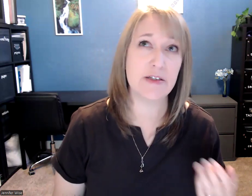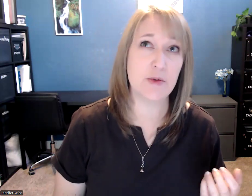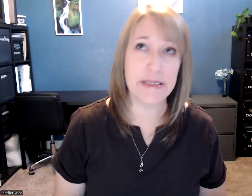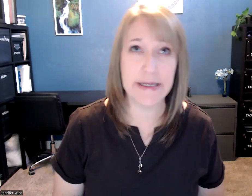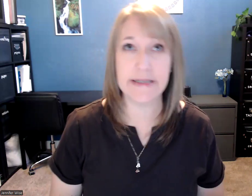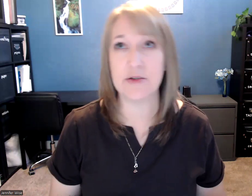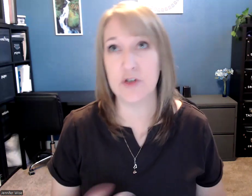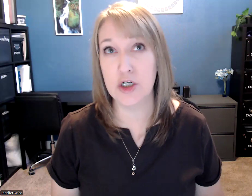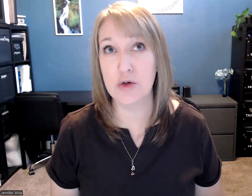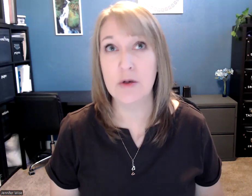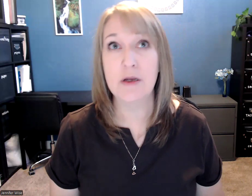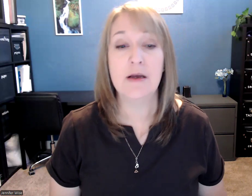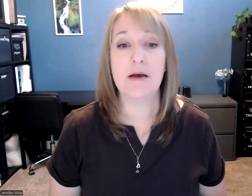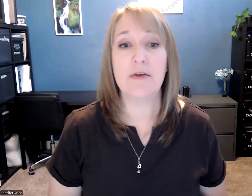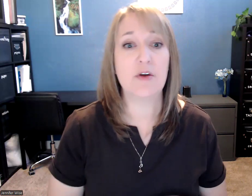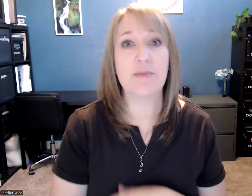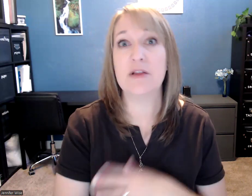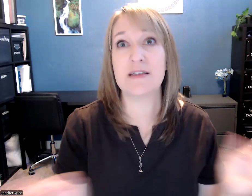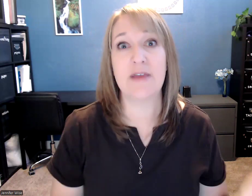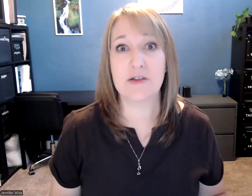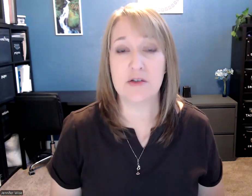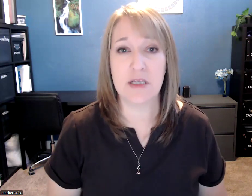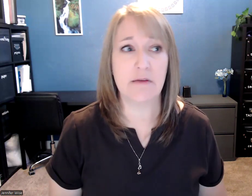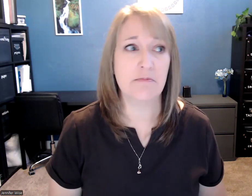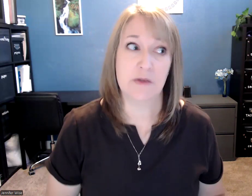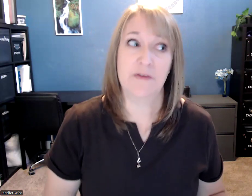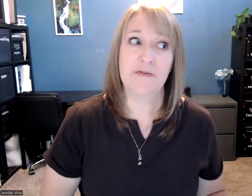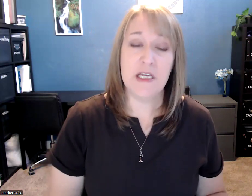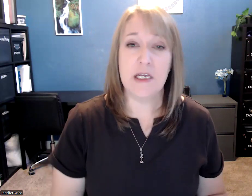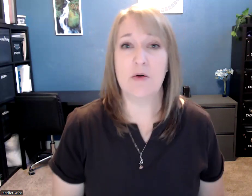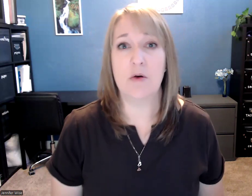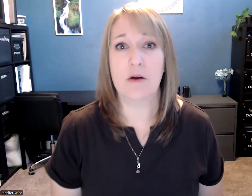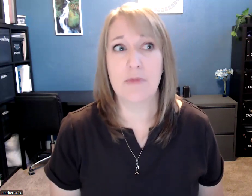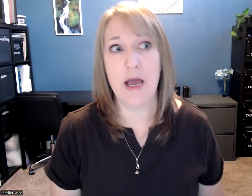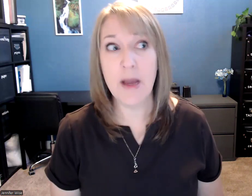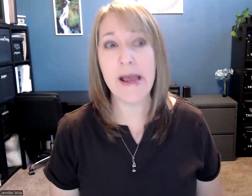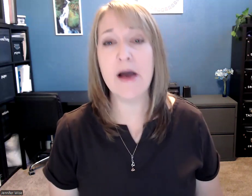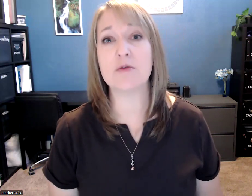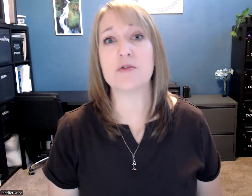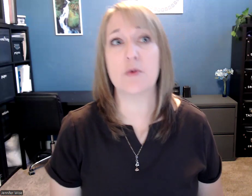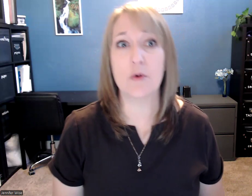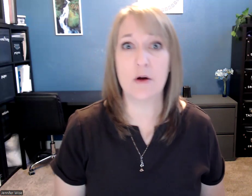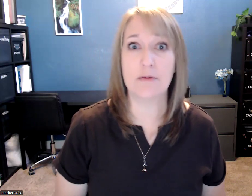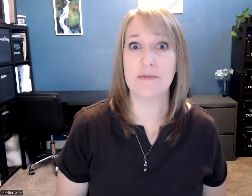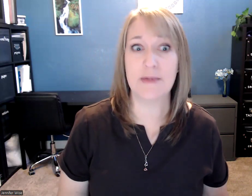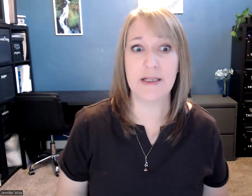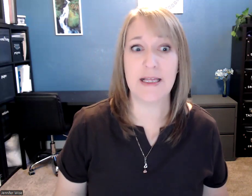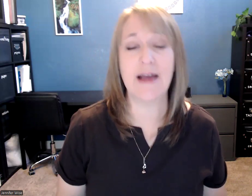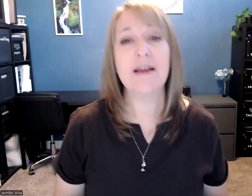would be yes or no. There could be lots of answers like 15 or at my house or something like that.